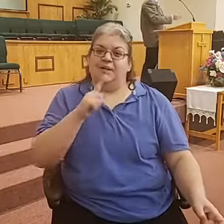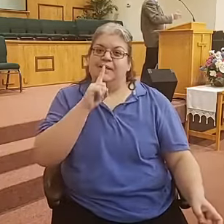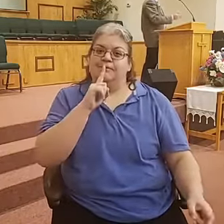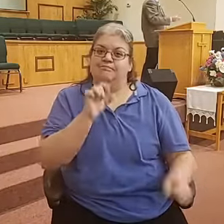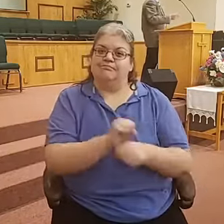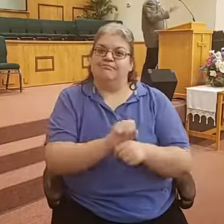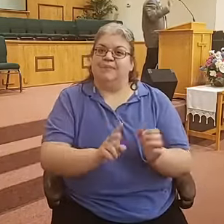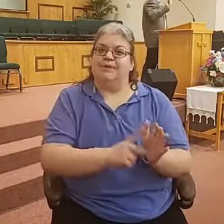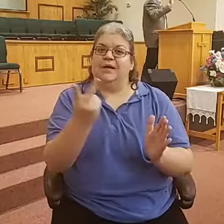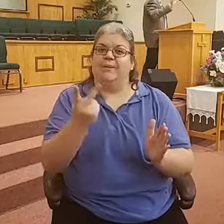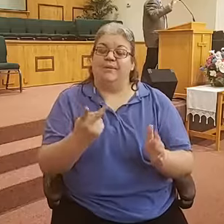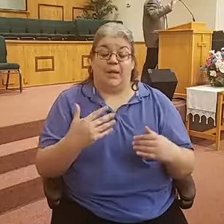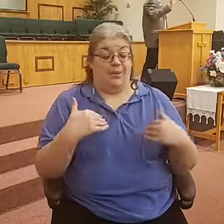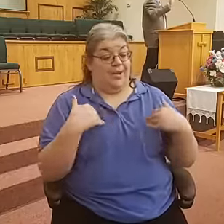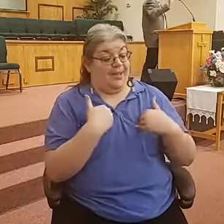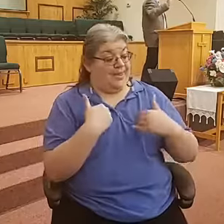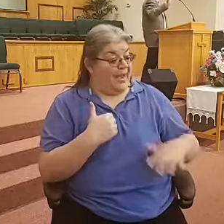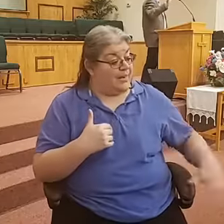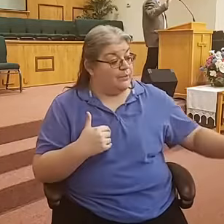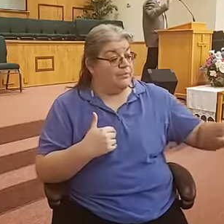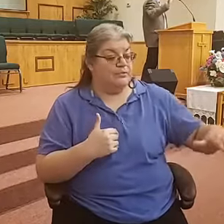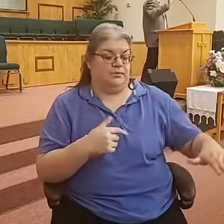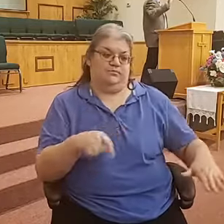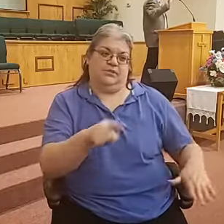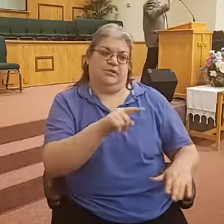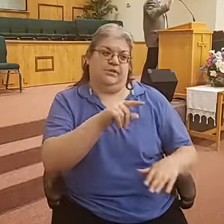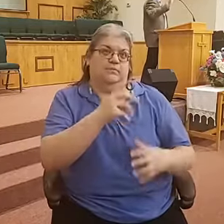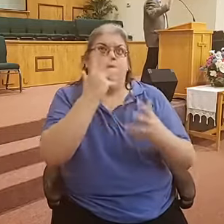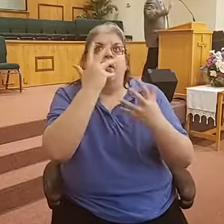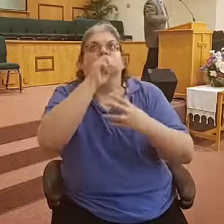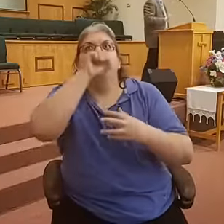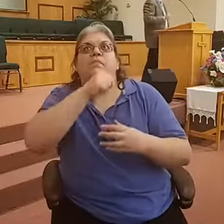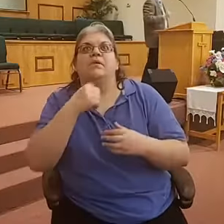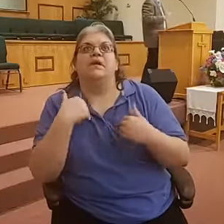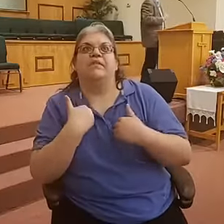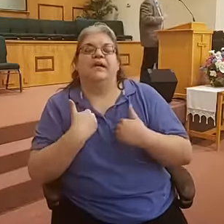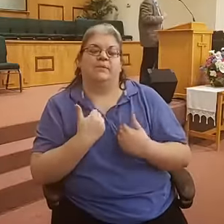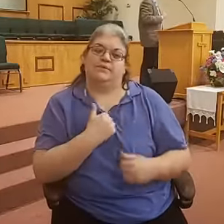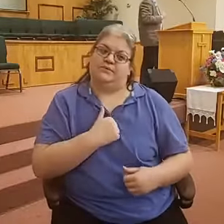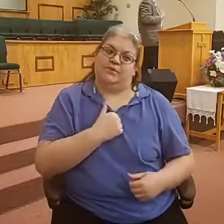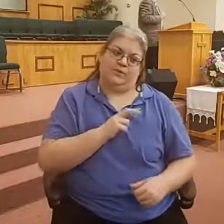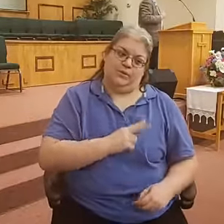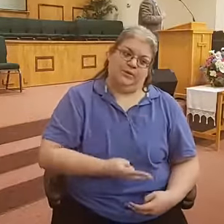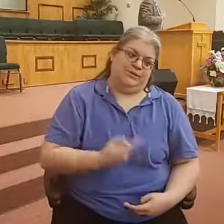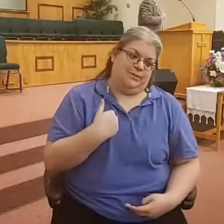Now the animals and all that, for you animal lovers, don't get upset at me, but they were gone.